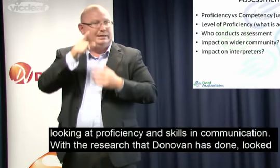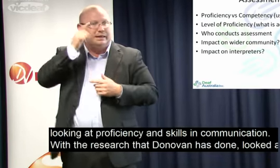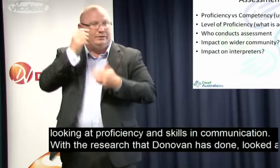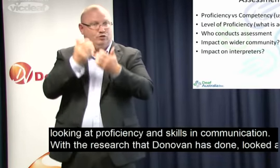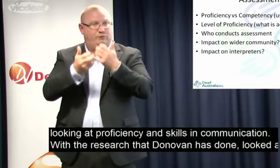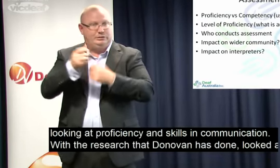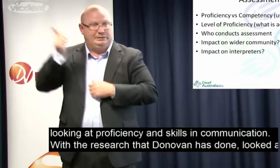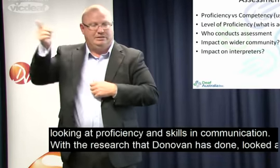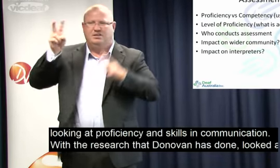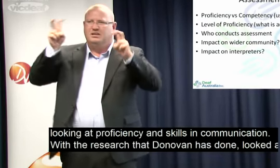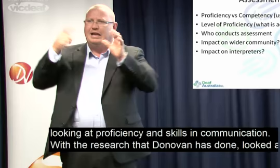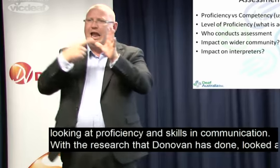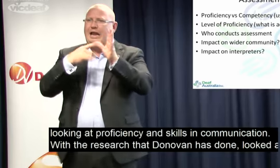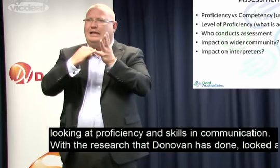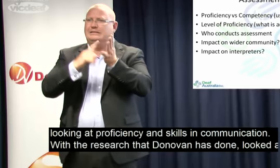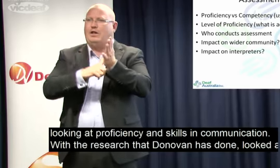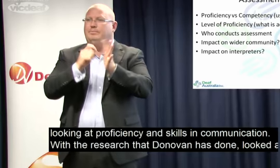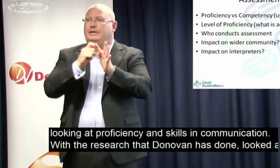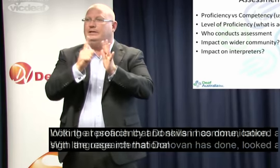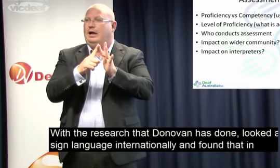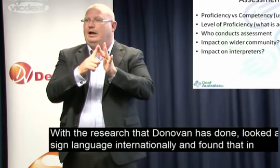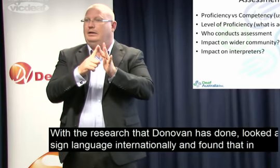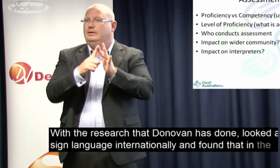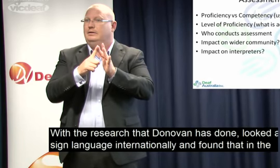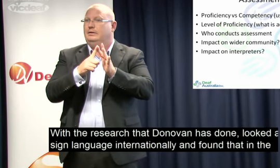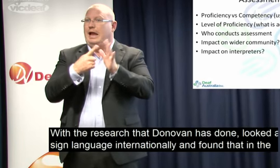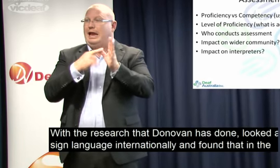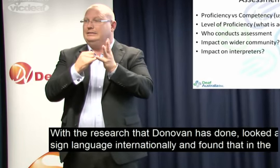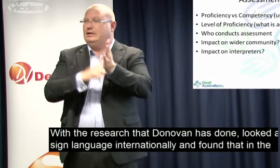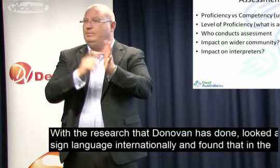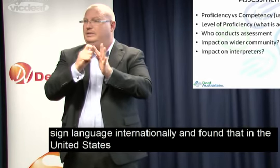that in the United States, through Gallaudet University, they have the ASLPI,